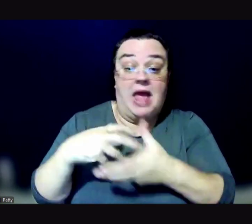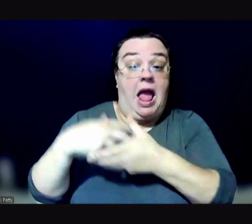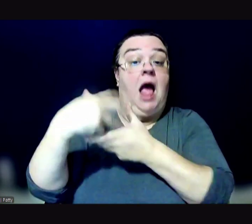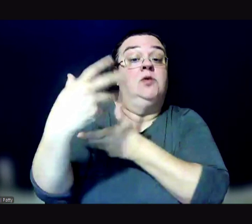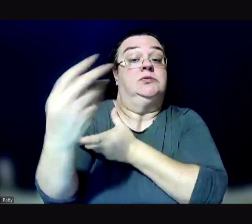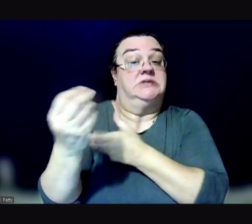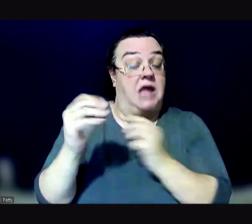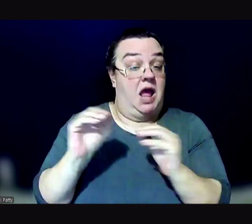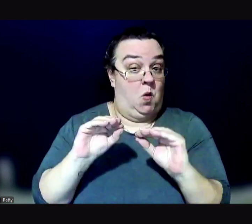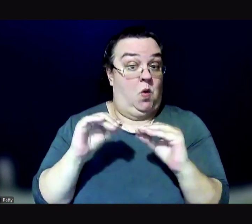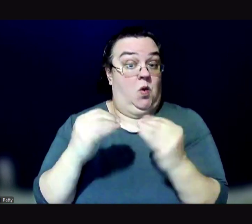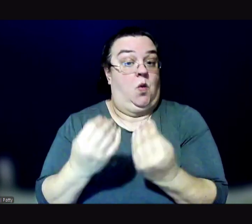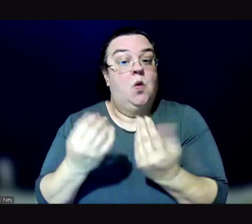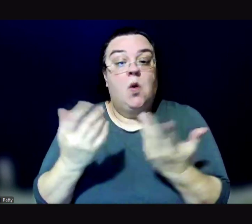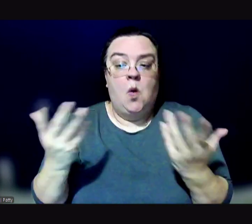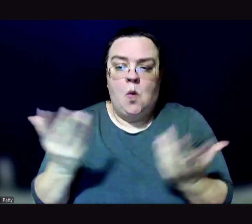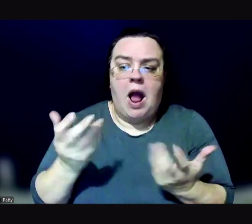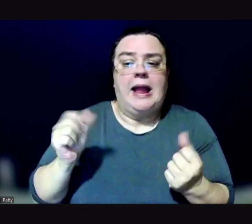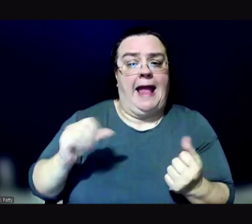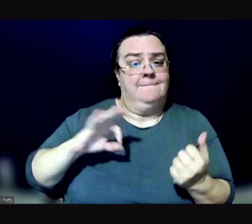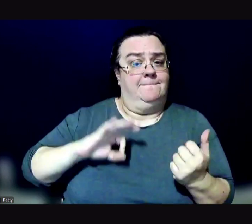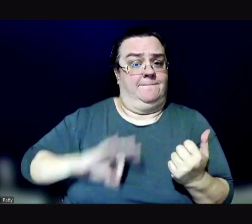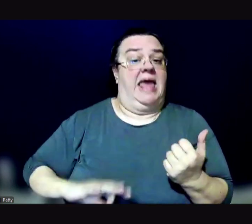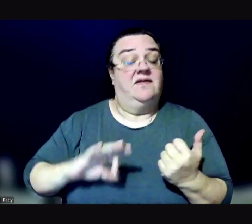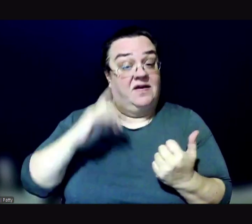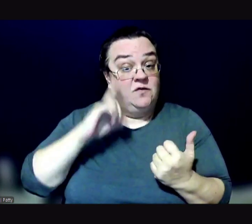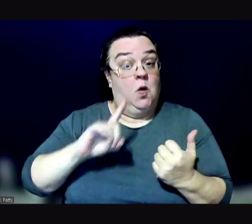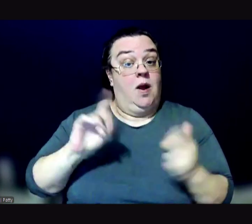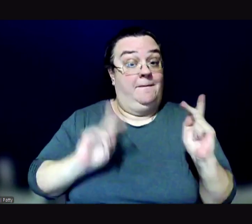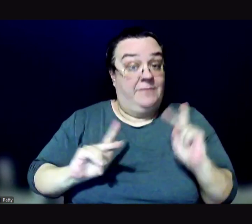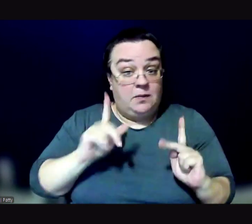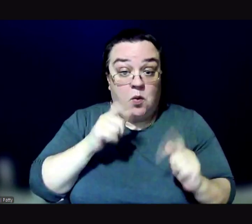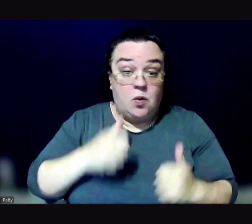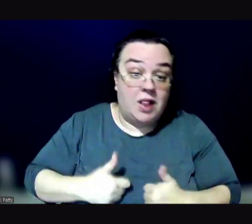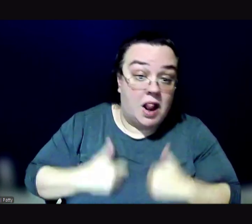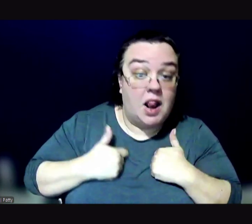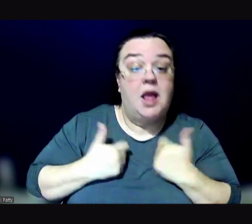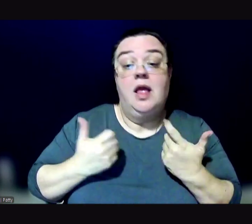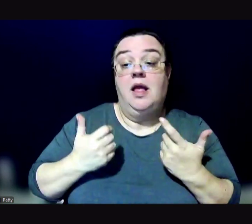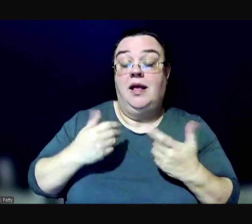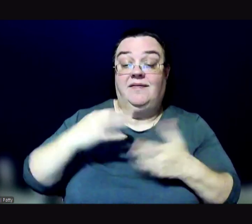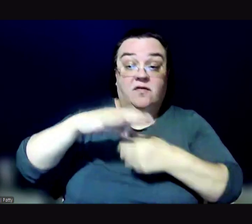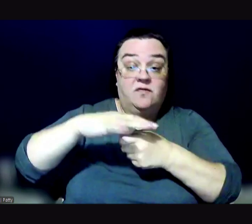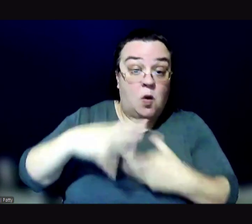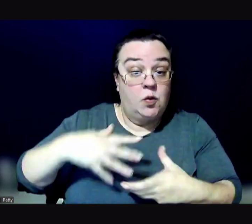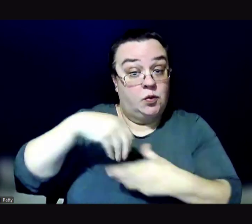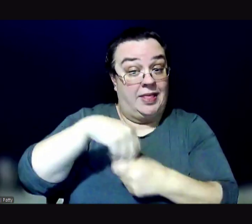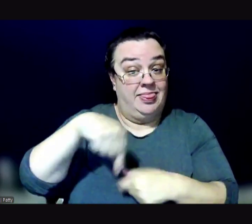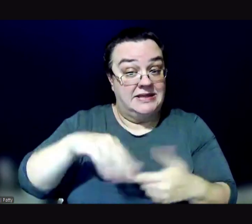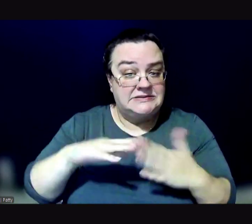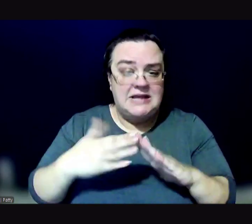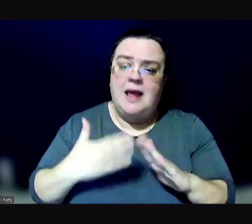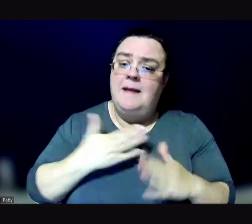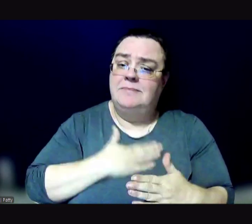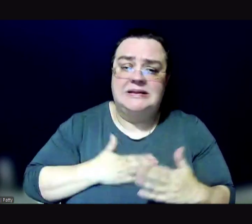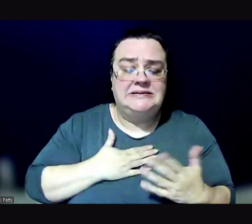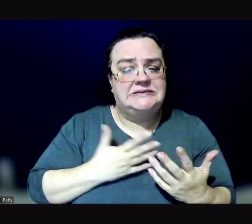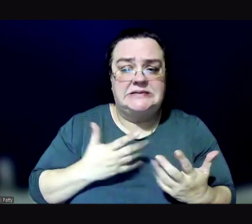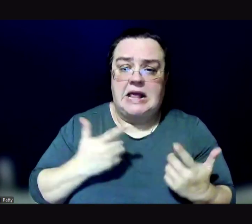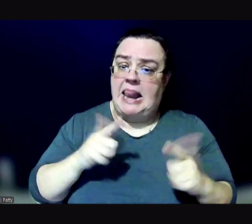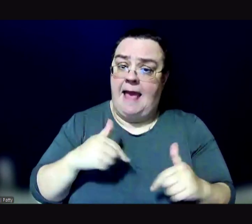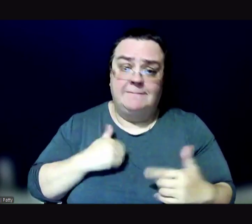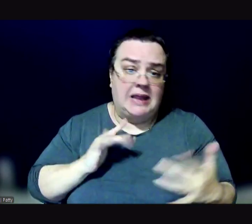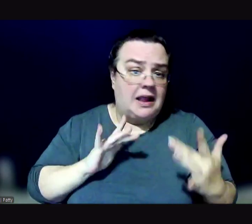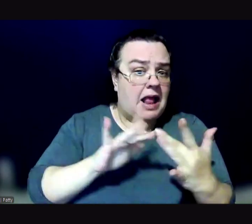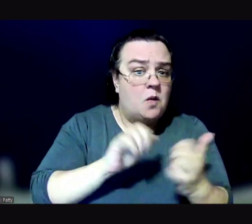that can benefit the citizens, the residents, the constituents of the town, please get me in contact with them so we can provide